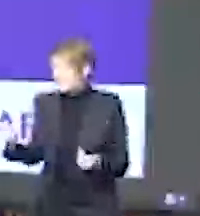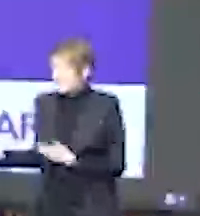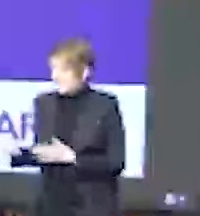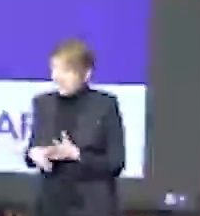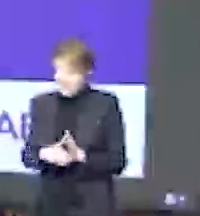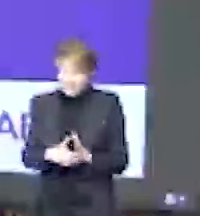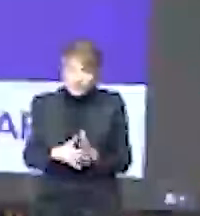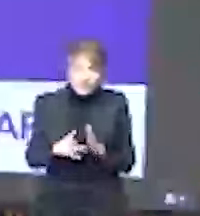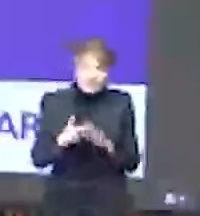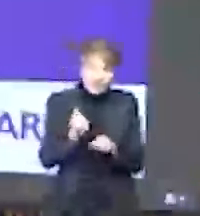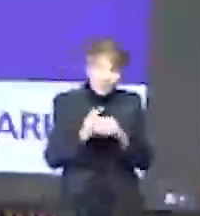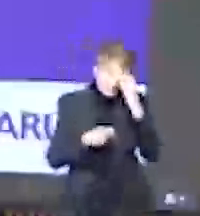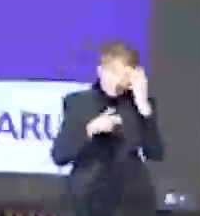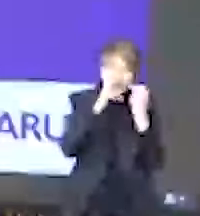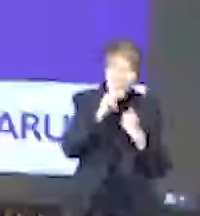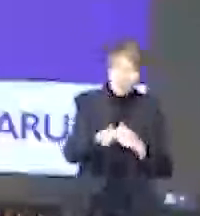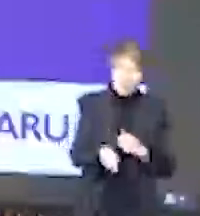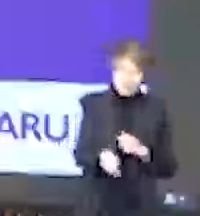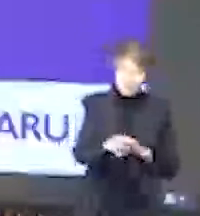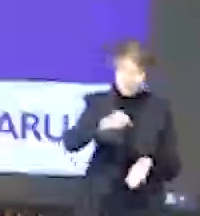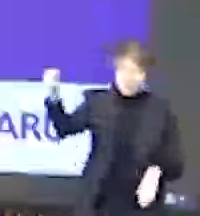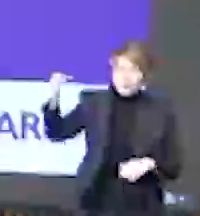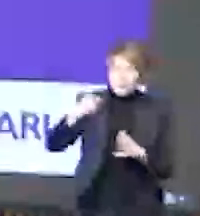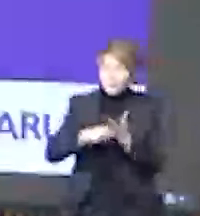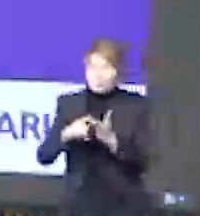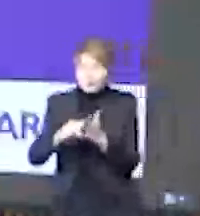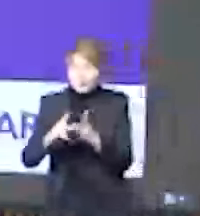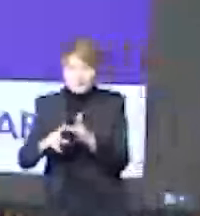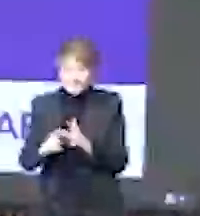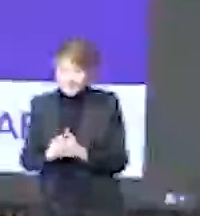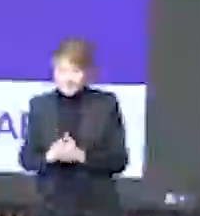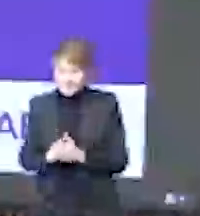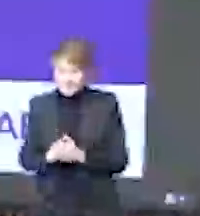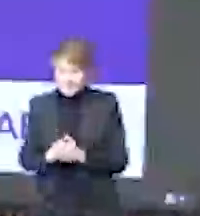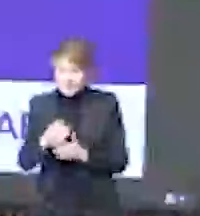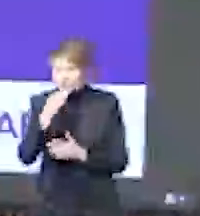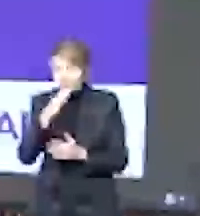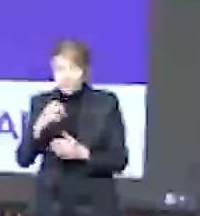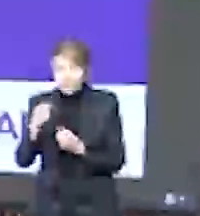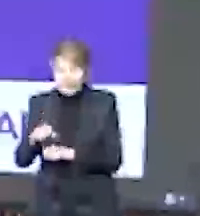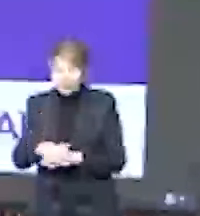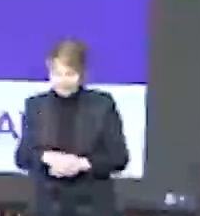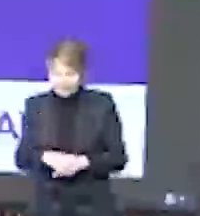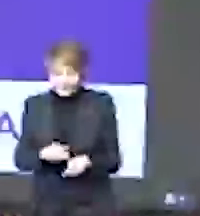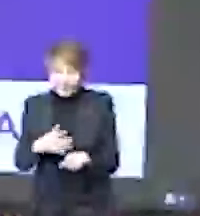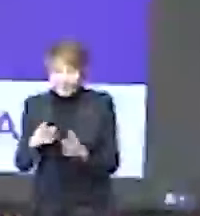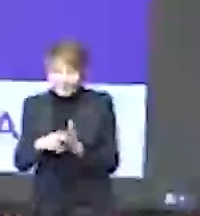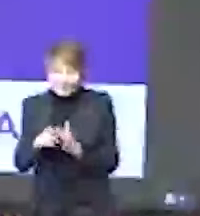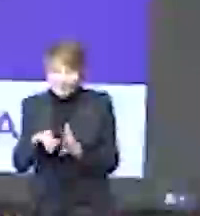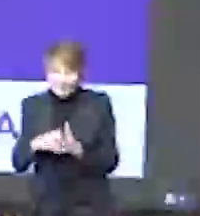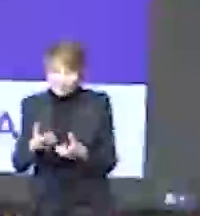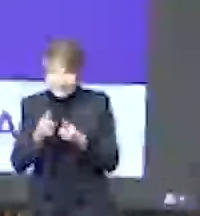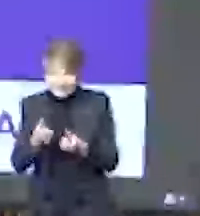example that we see. A young person who's in out-of-home care in child protection at the who's also an NDIS participant,